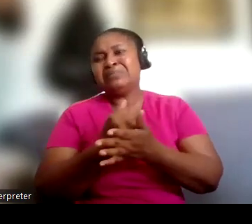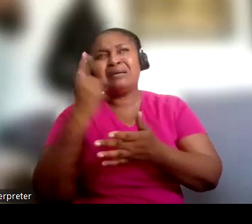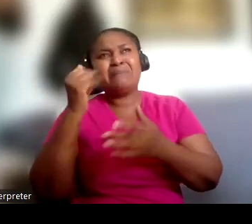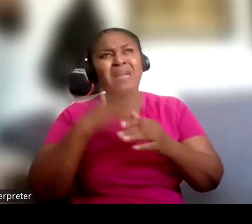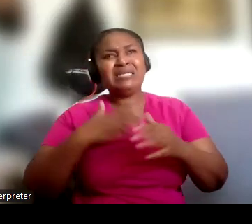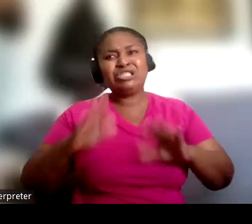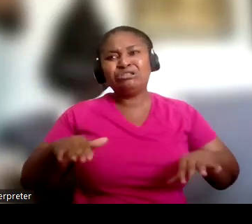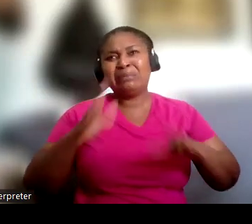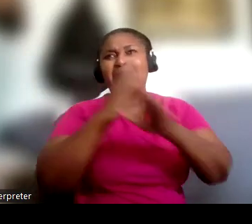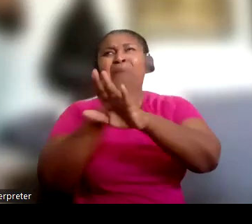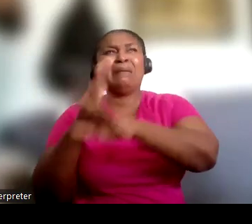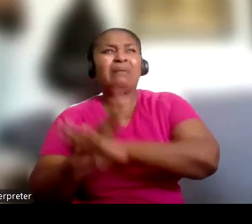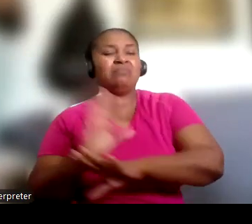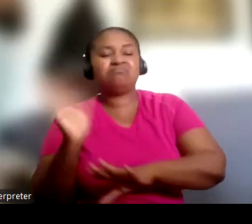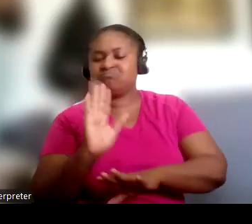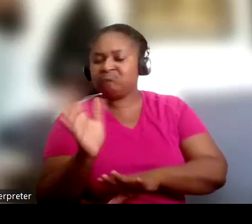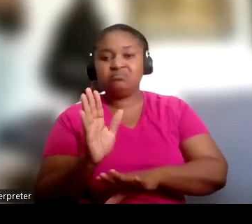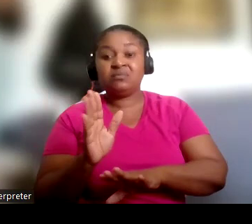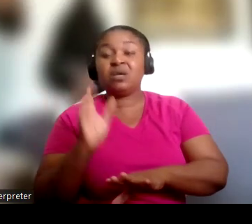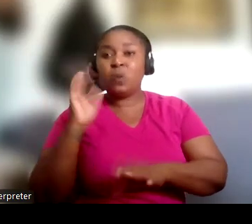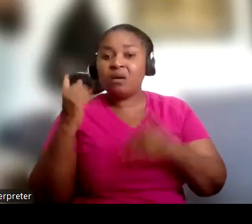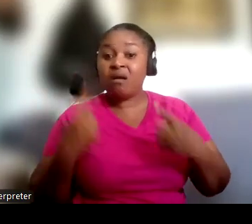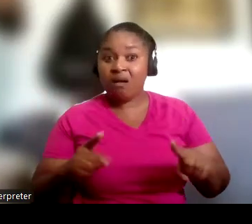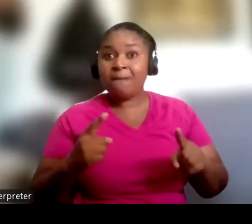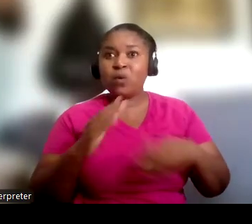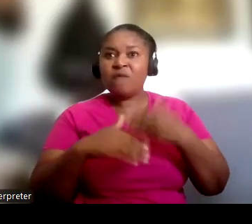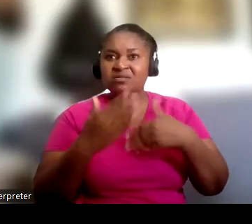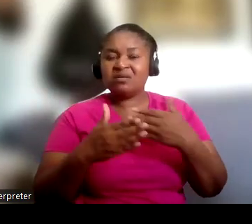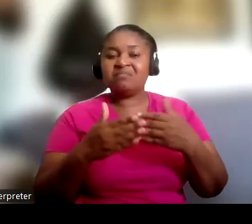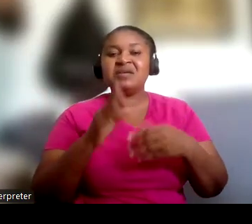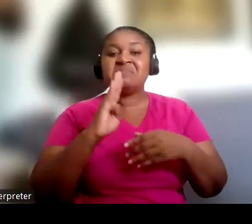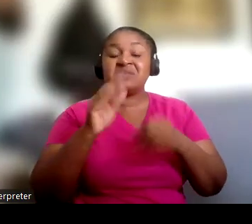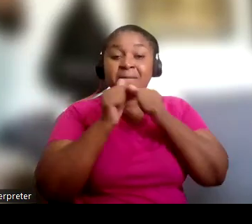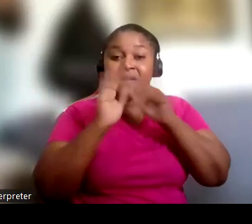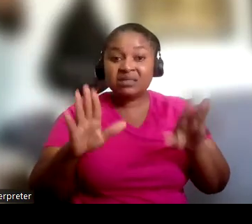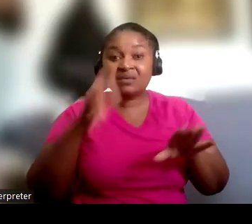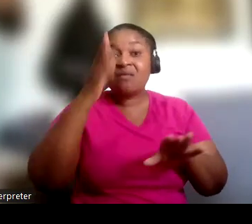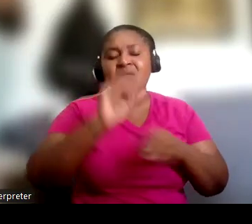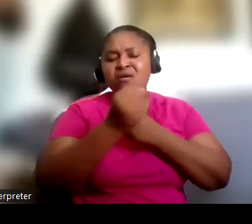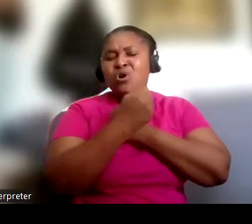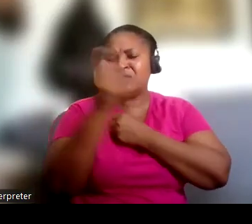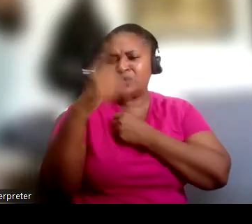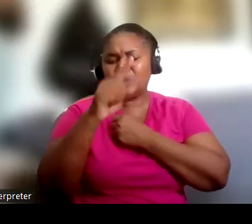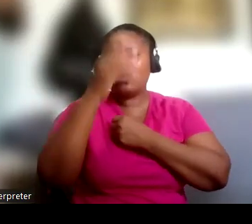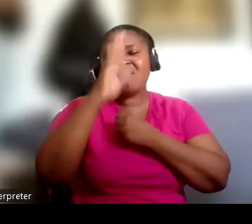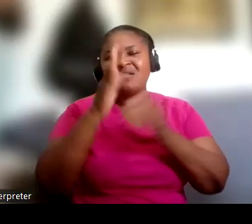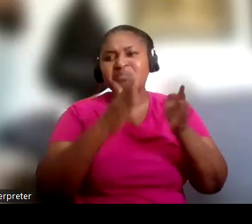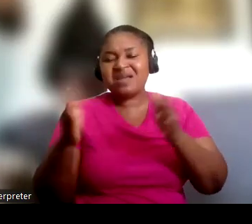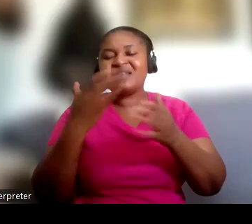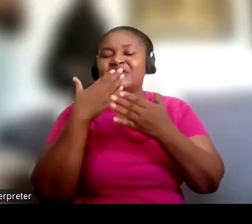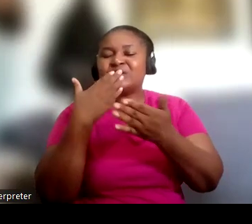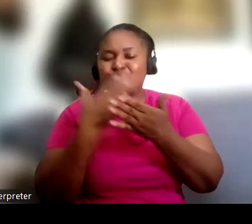way in time to come. And be blessed. Just be blessed. God loves you and his plans are good. That's it.